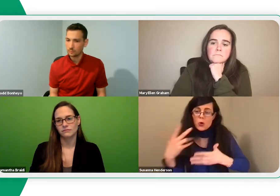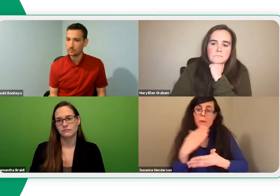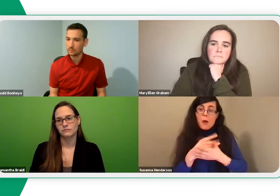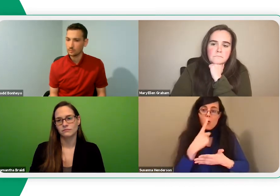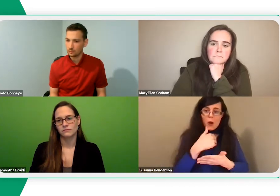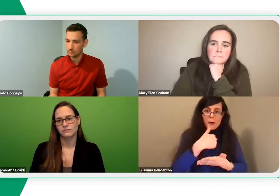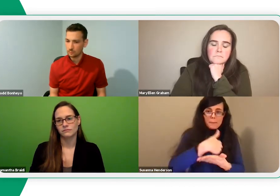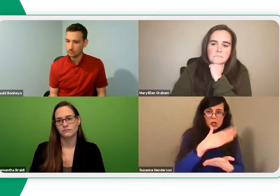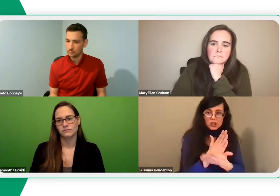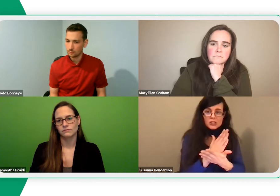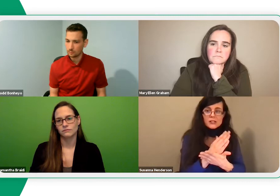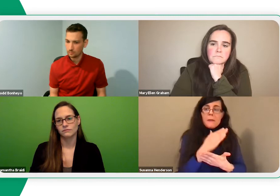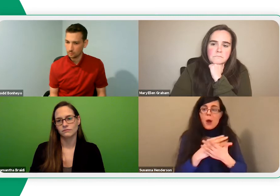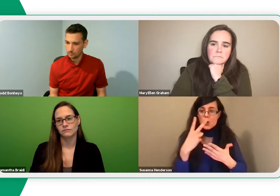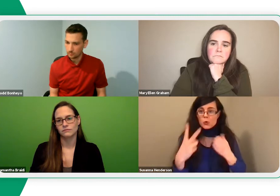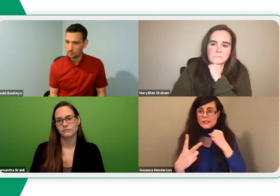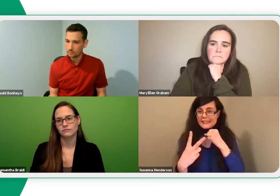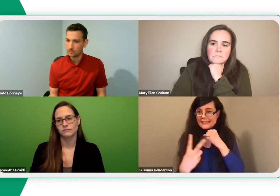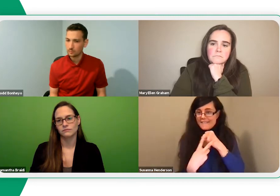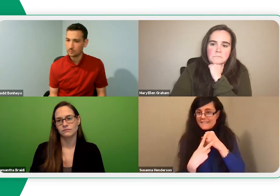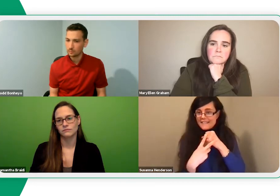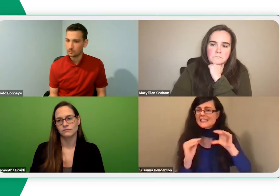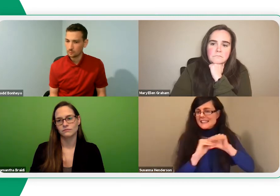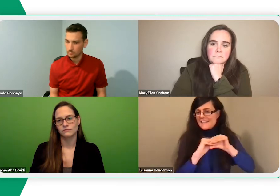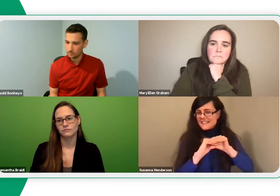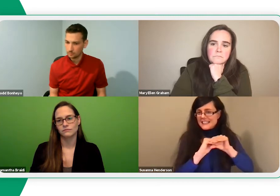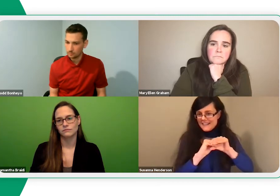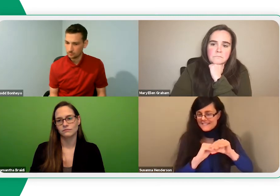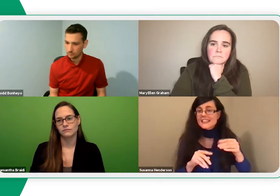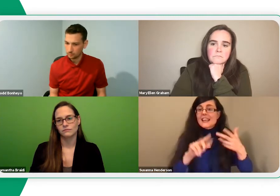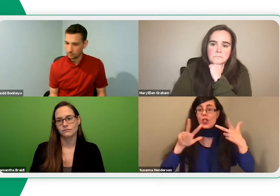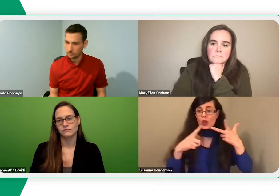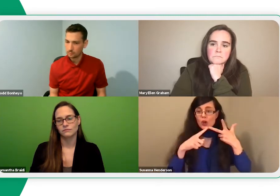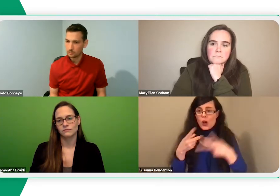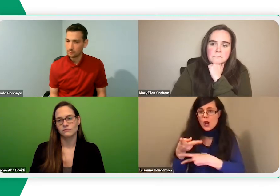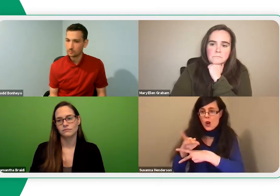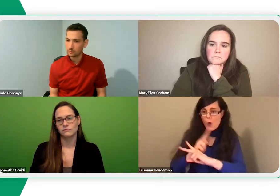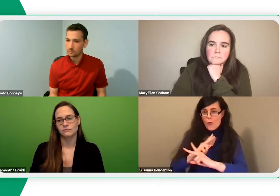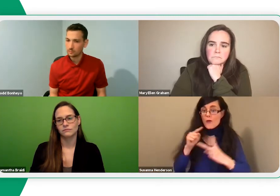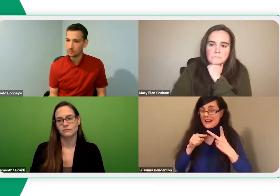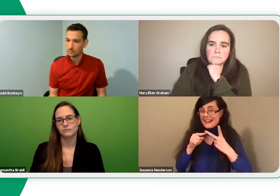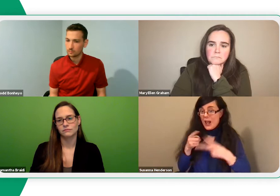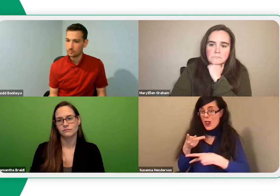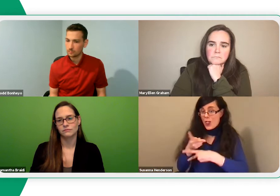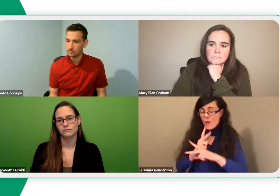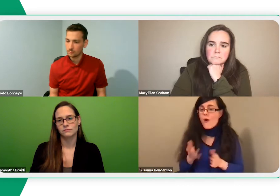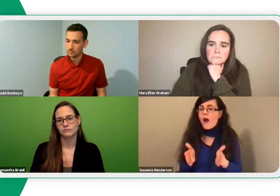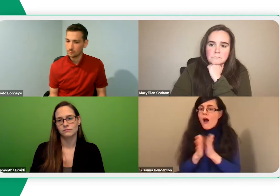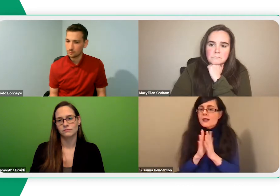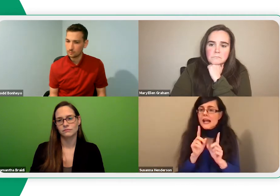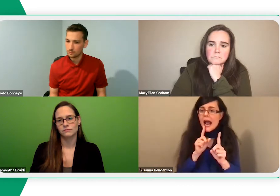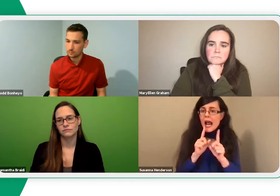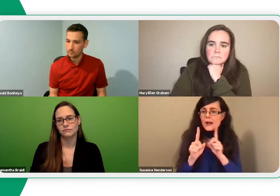part 1 and part 2, part 3. Talking about budgeting is part 1, talking about savings, and then the third is talking